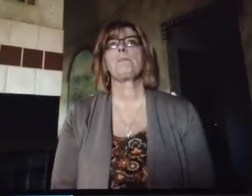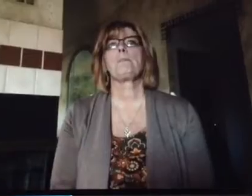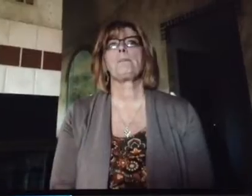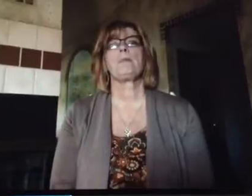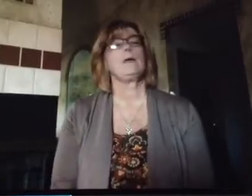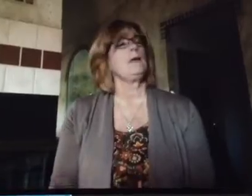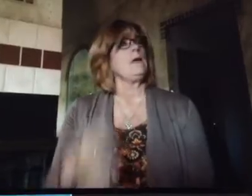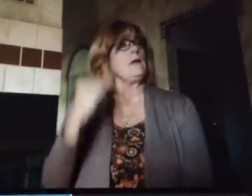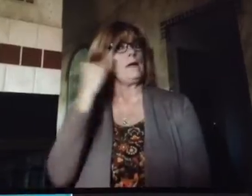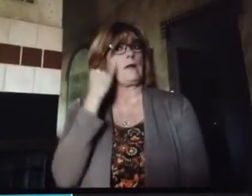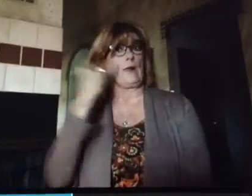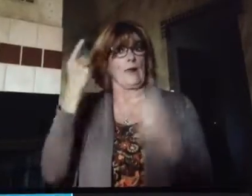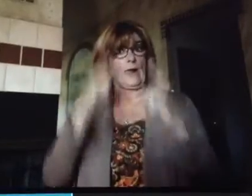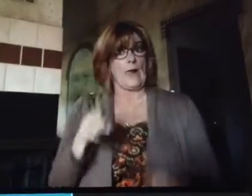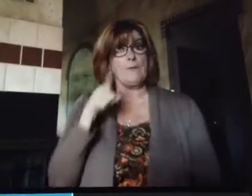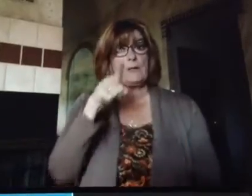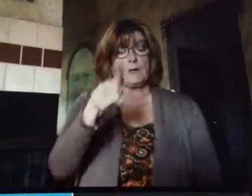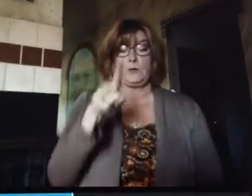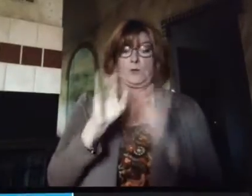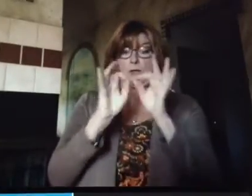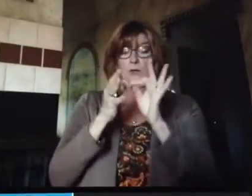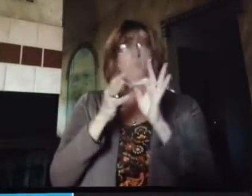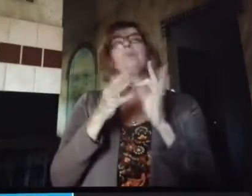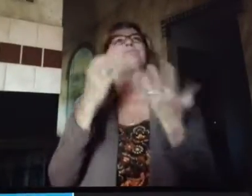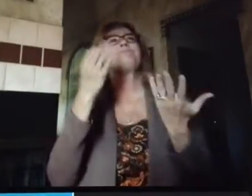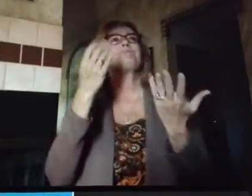on many different things in that field.